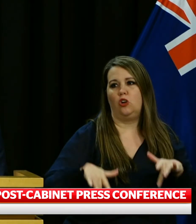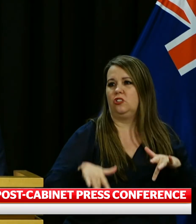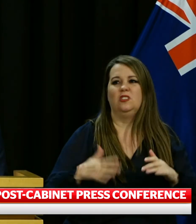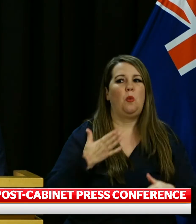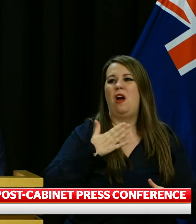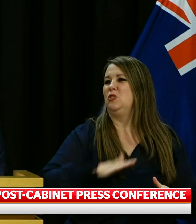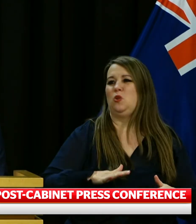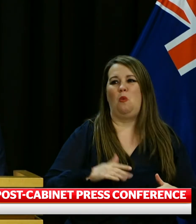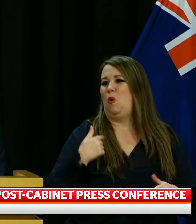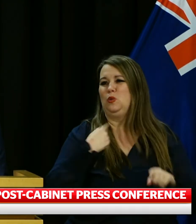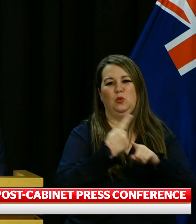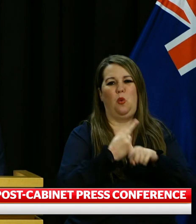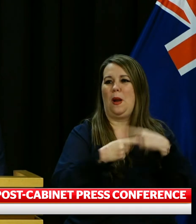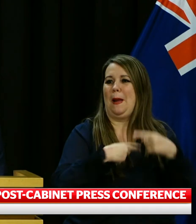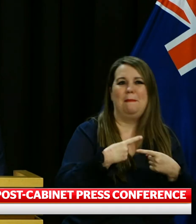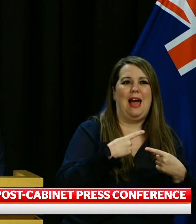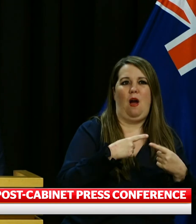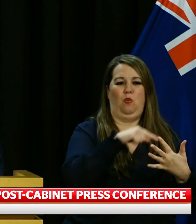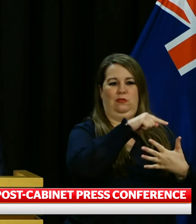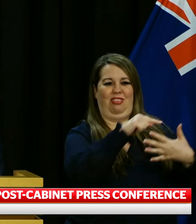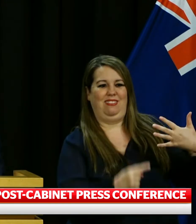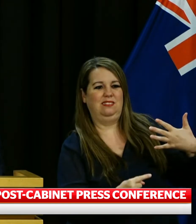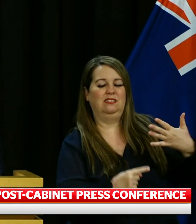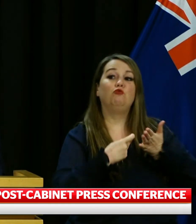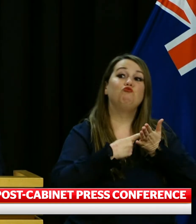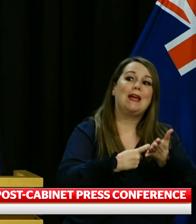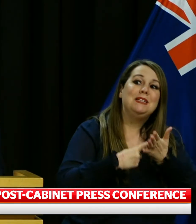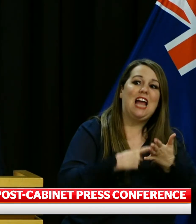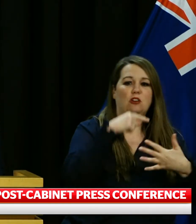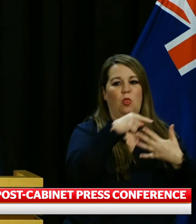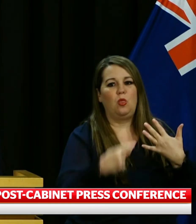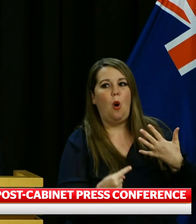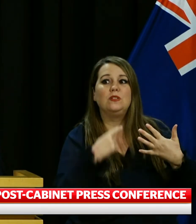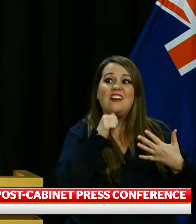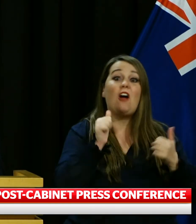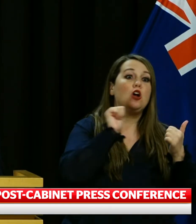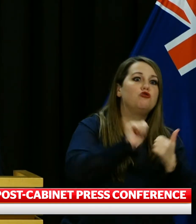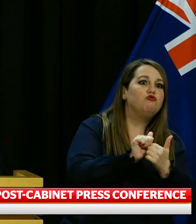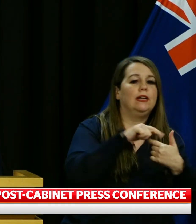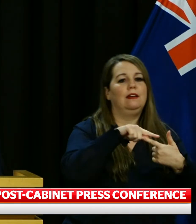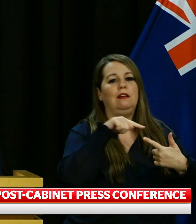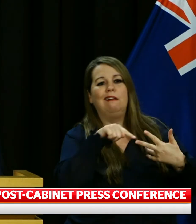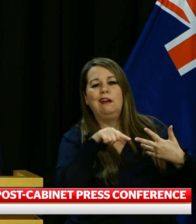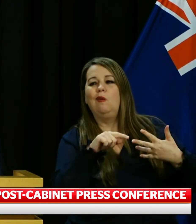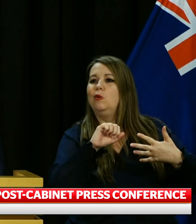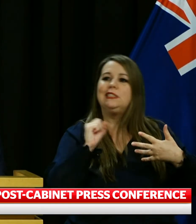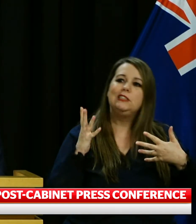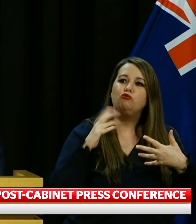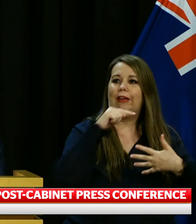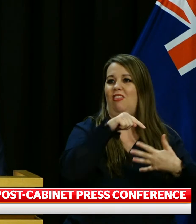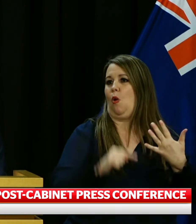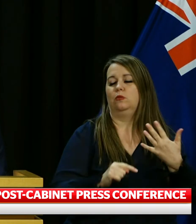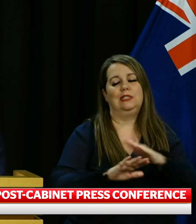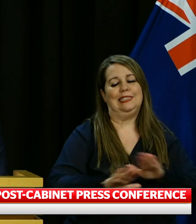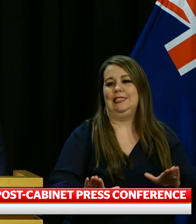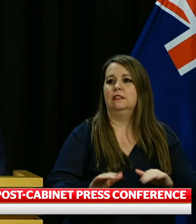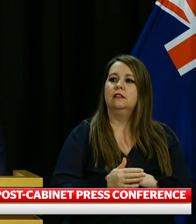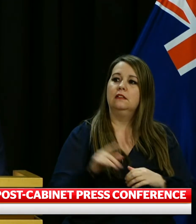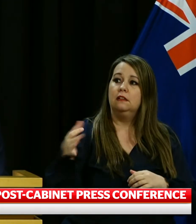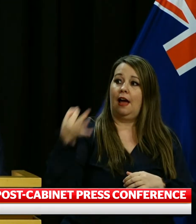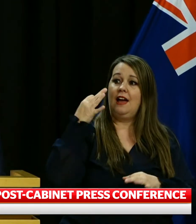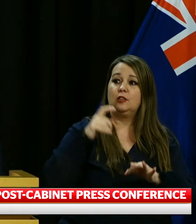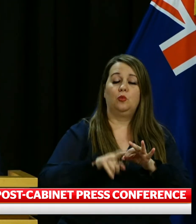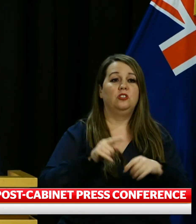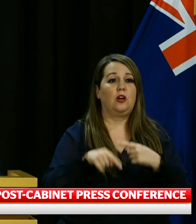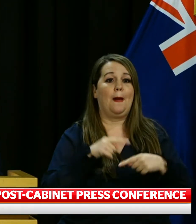of the recommendations or findings I agree with or don't agree with until we've gone through that process. You had a word with Greg O'Connor about those remarks made about the